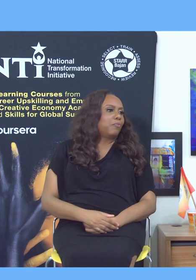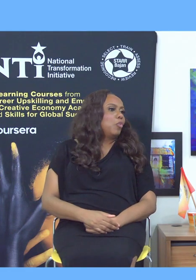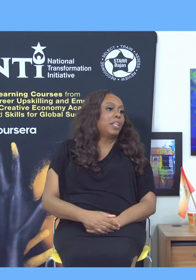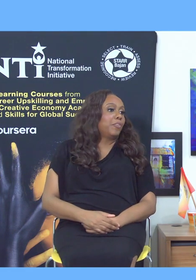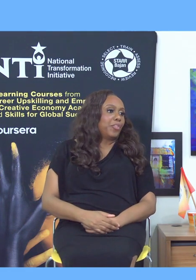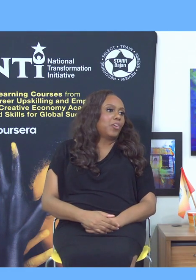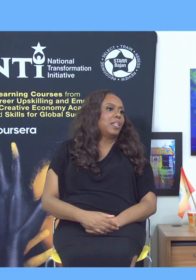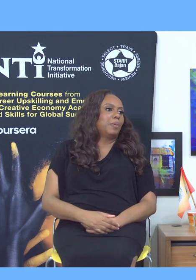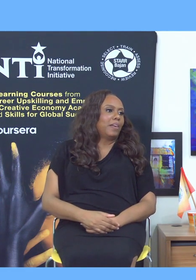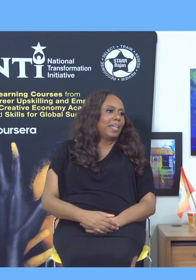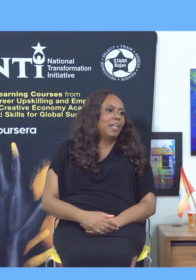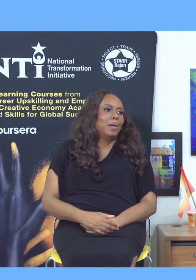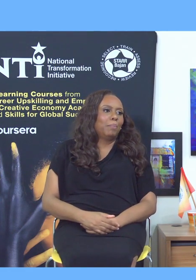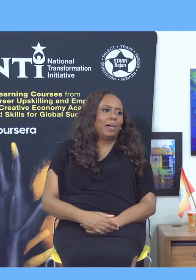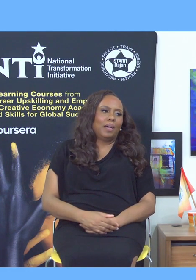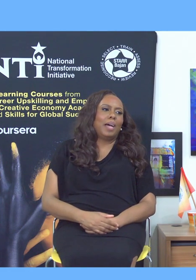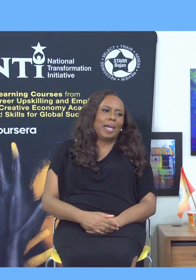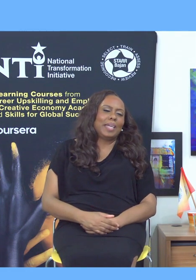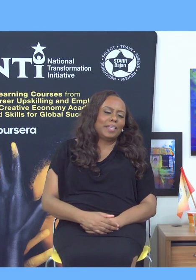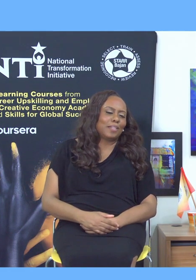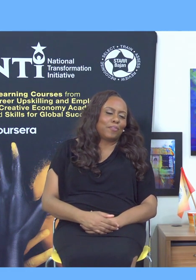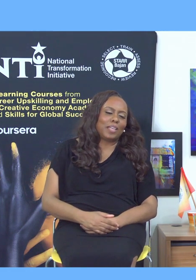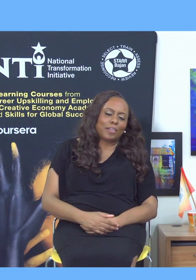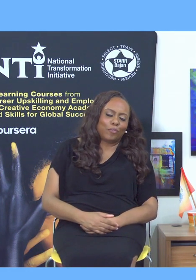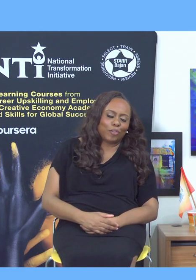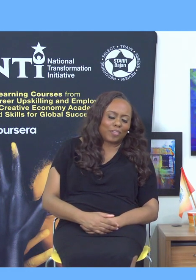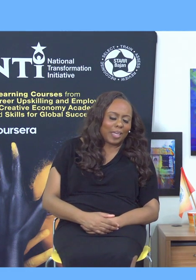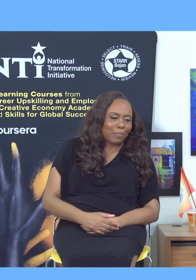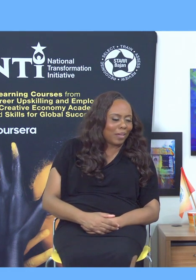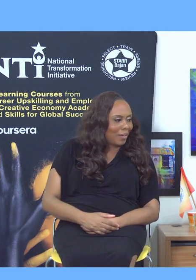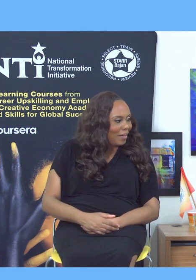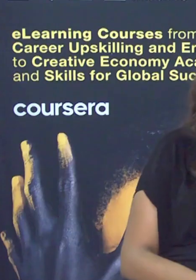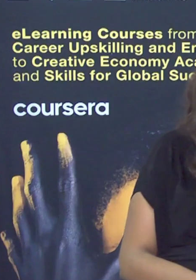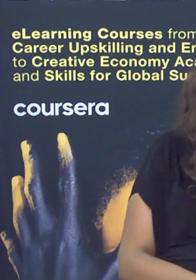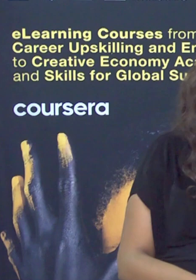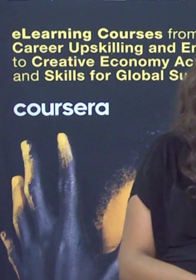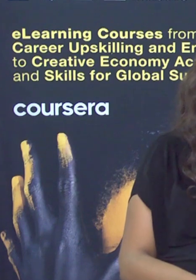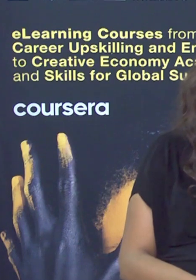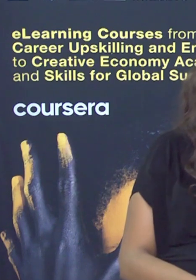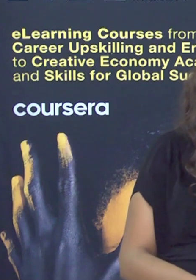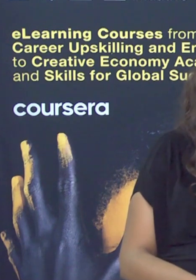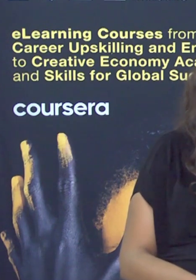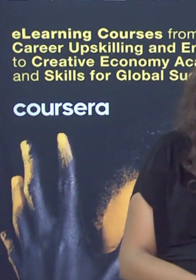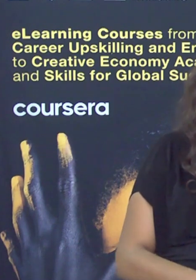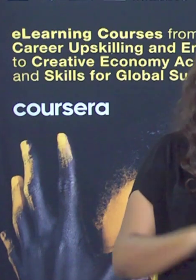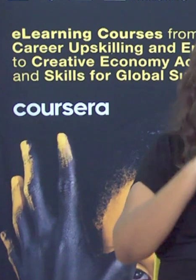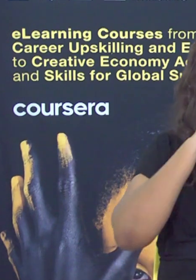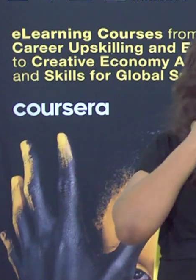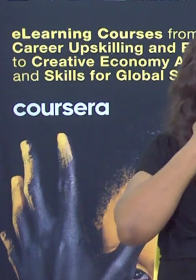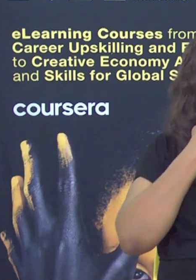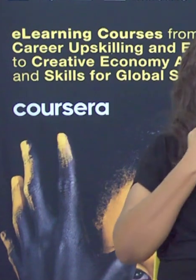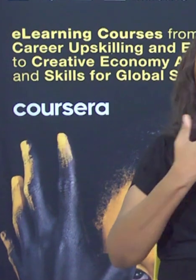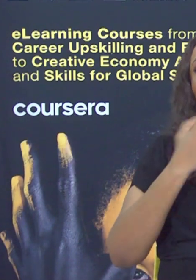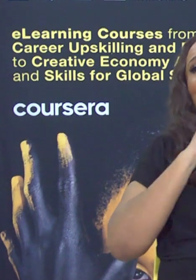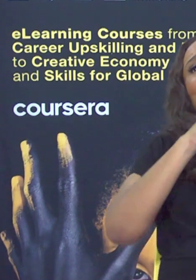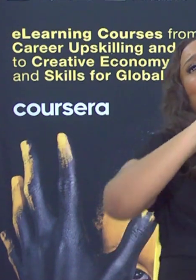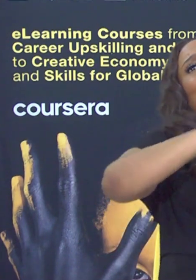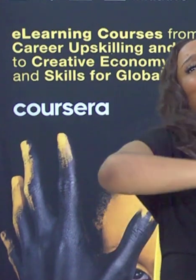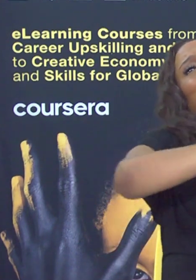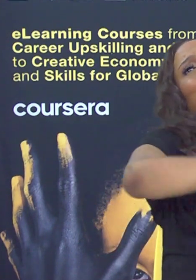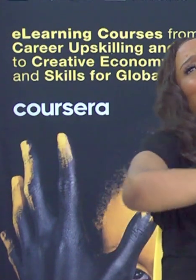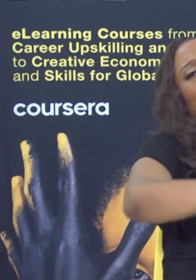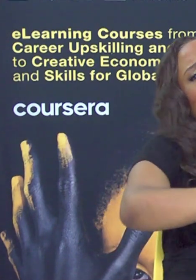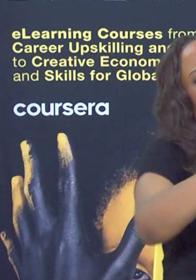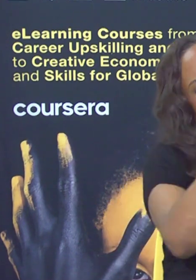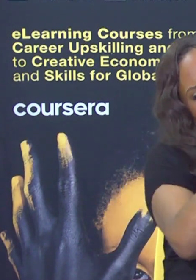And I've flown there for a third time already, but I intend to fly there a fourth time. Soraya, I have so many questions. I'm going to